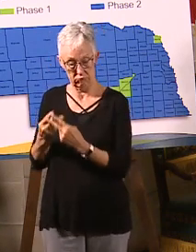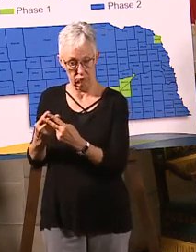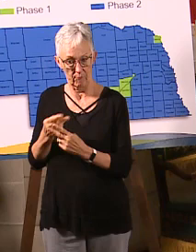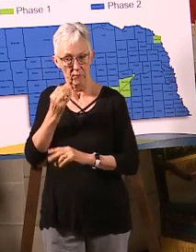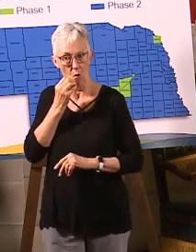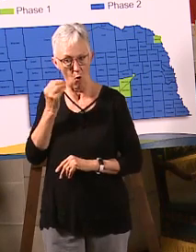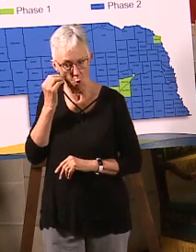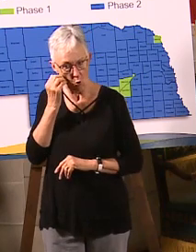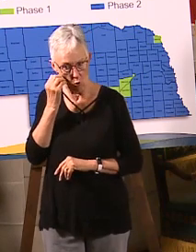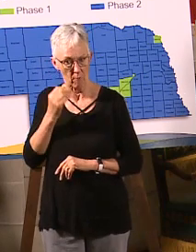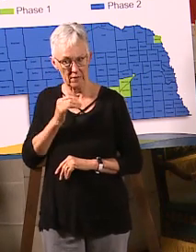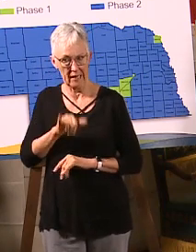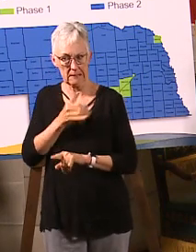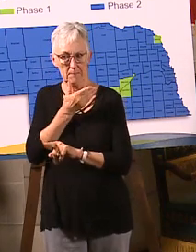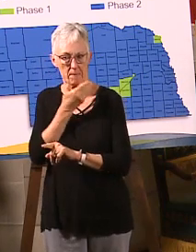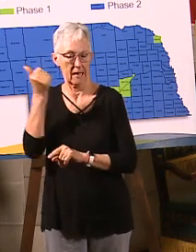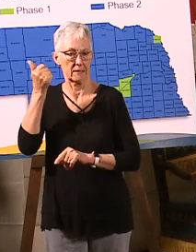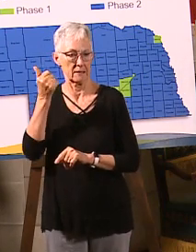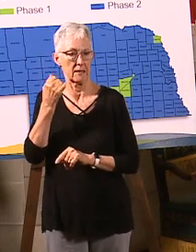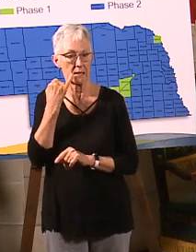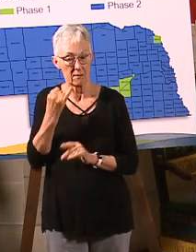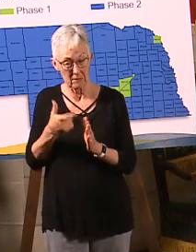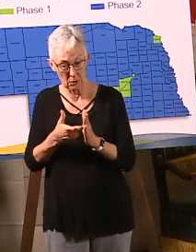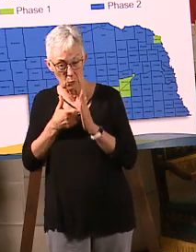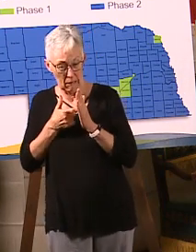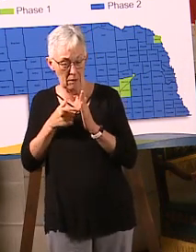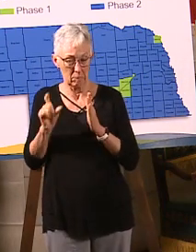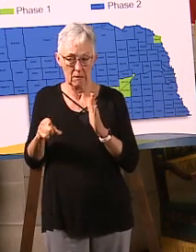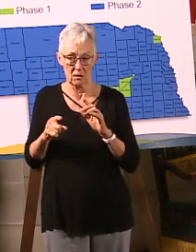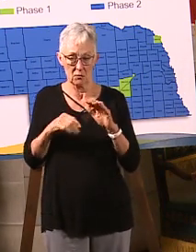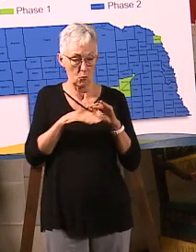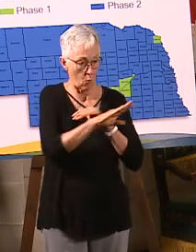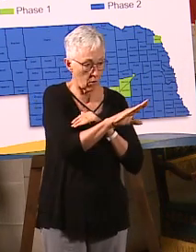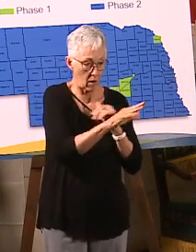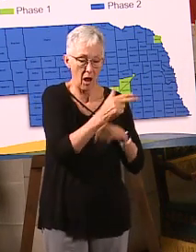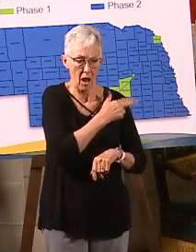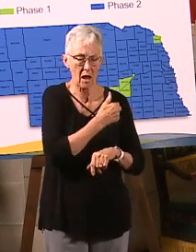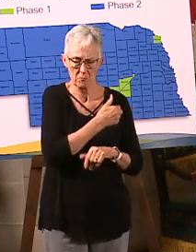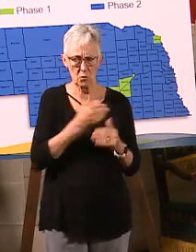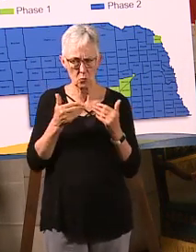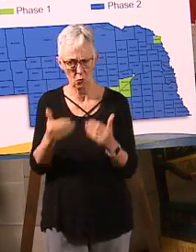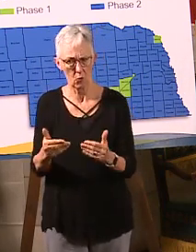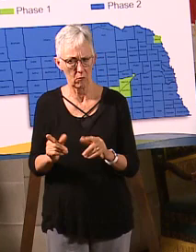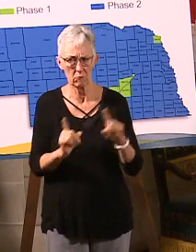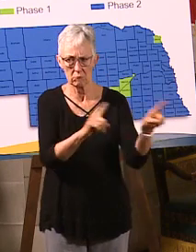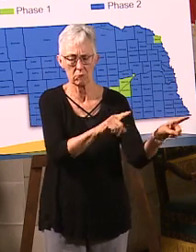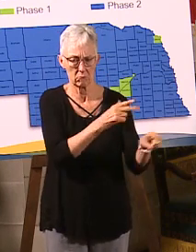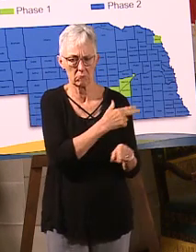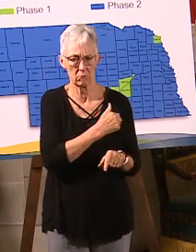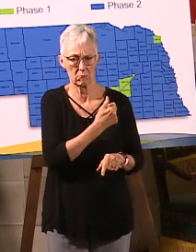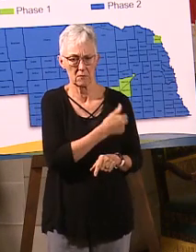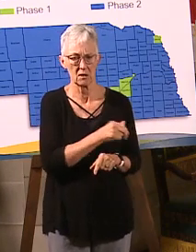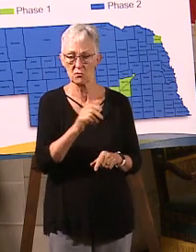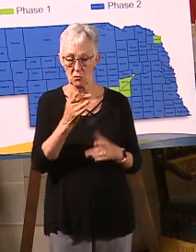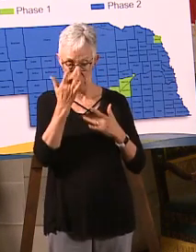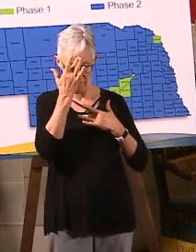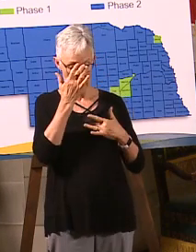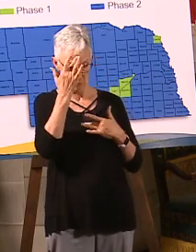hospital, go to the hospital. But remember, folks, that this virus does not care what the color of skin is that you have. It is trying to infect